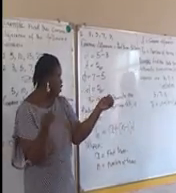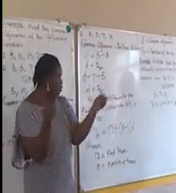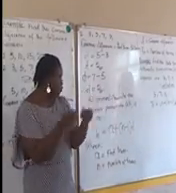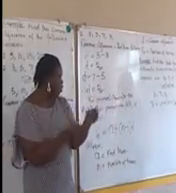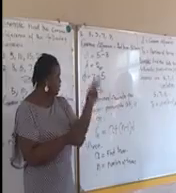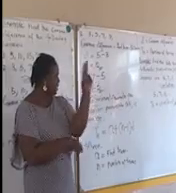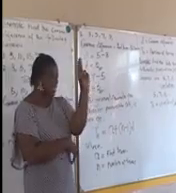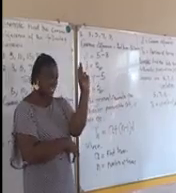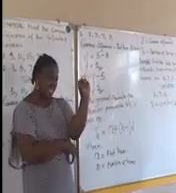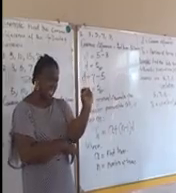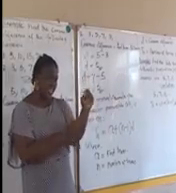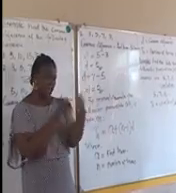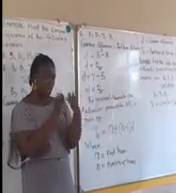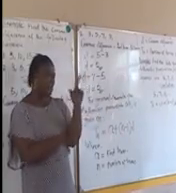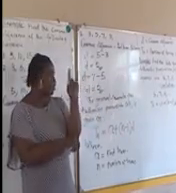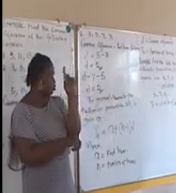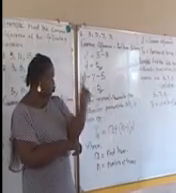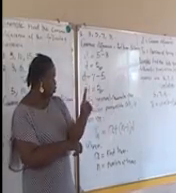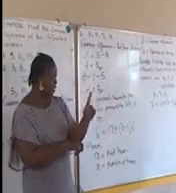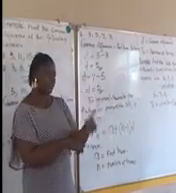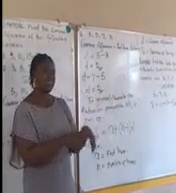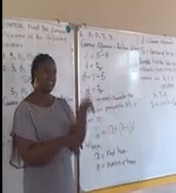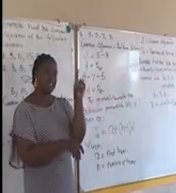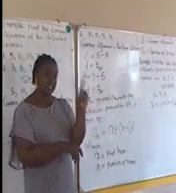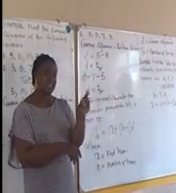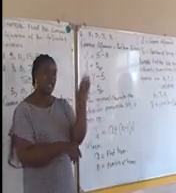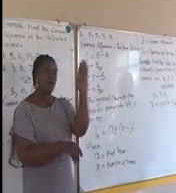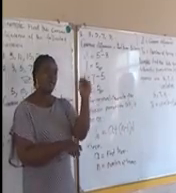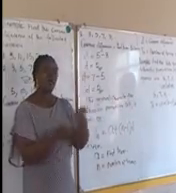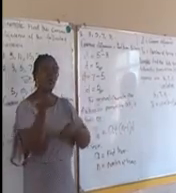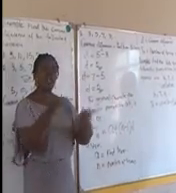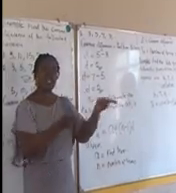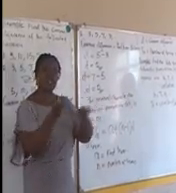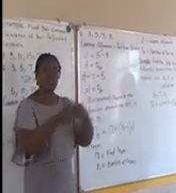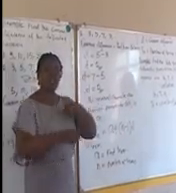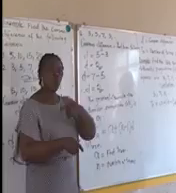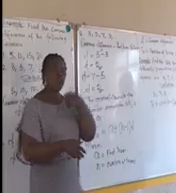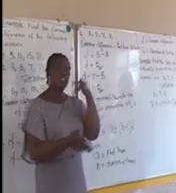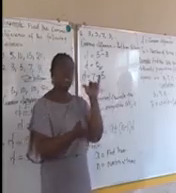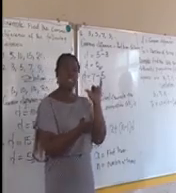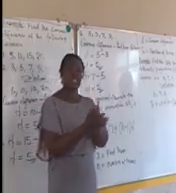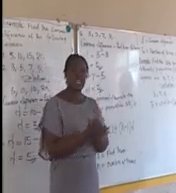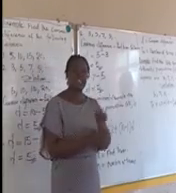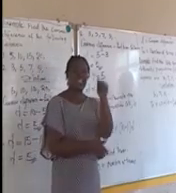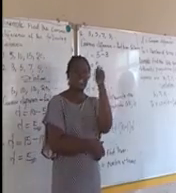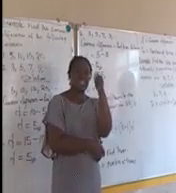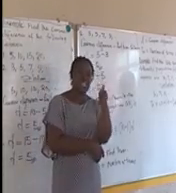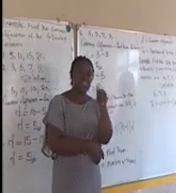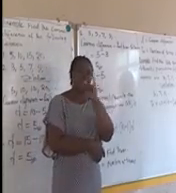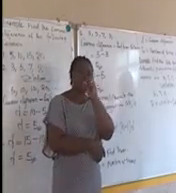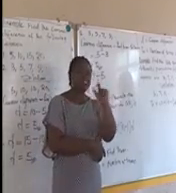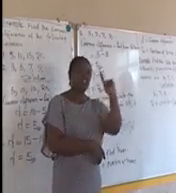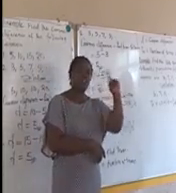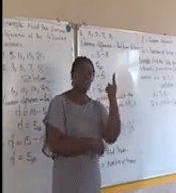By our definition of the formula, we said that A is the